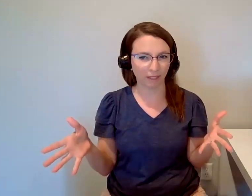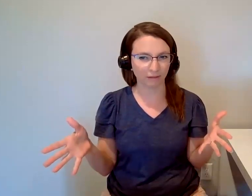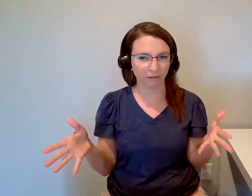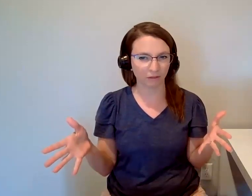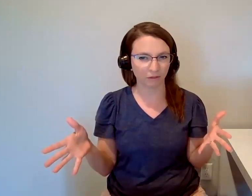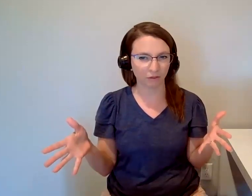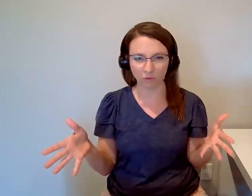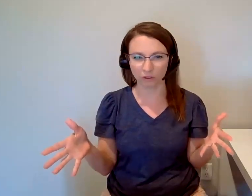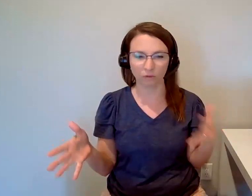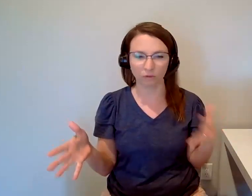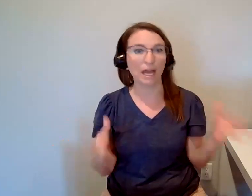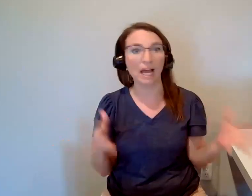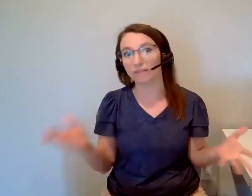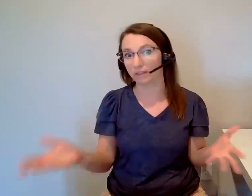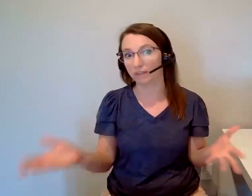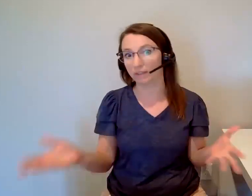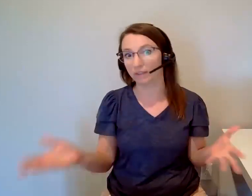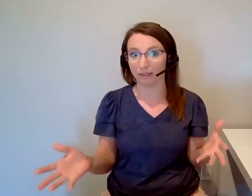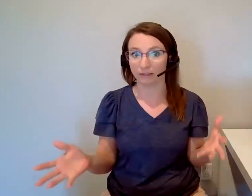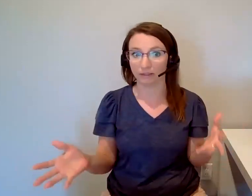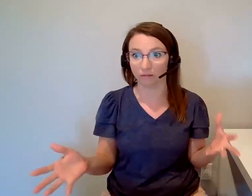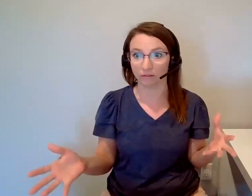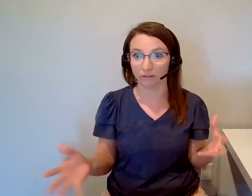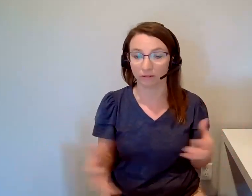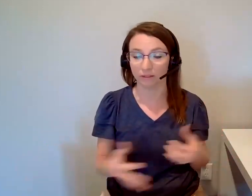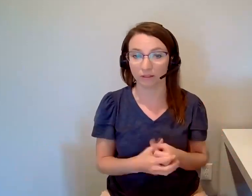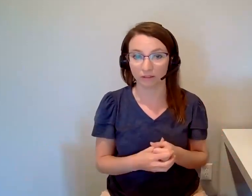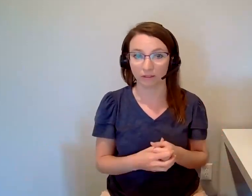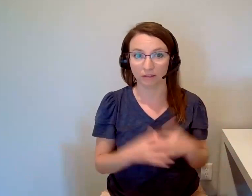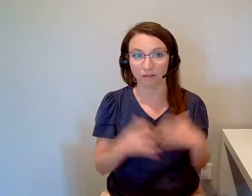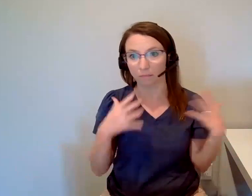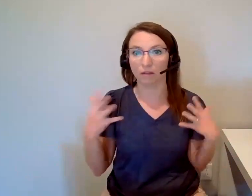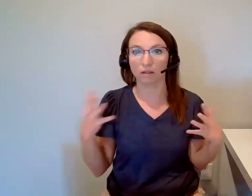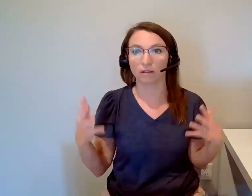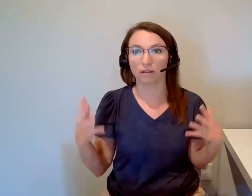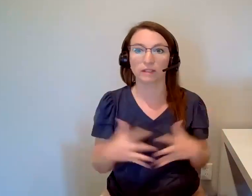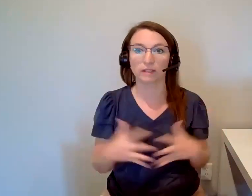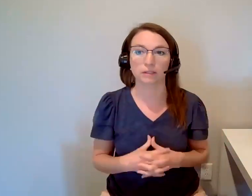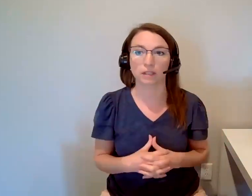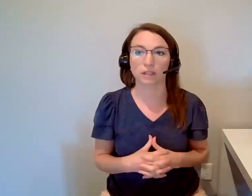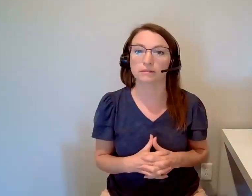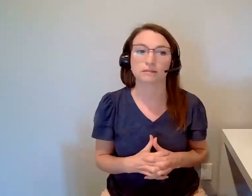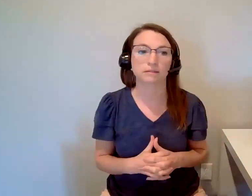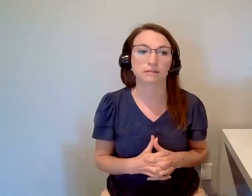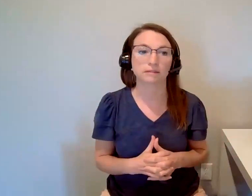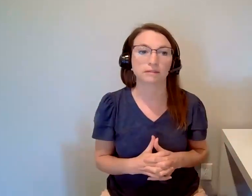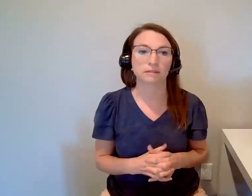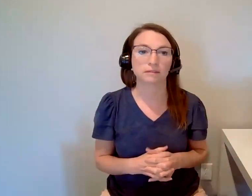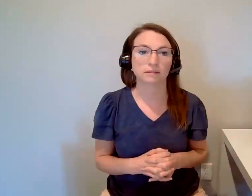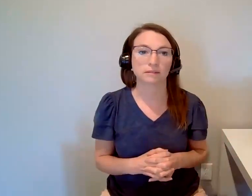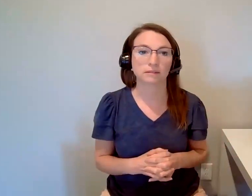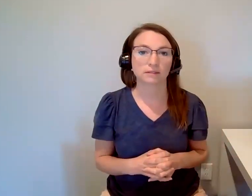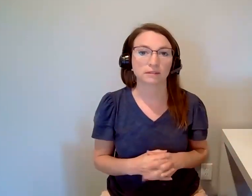deafblind children or have a deafblind child, like a parent of a deafblind child.